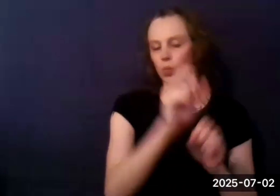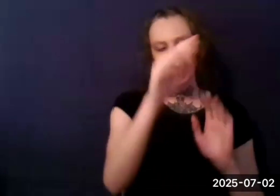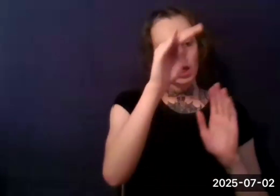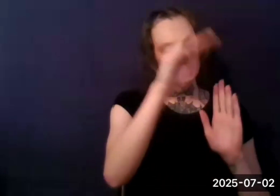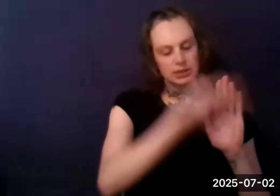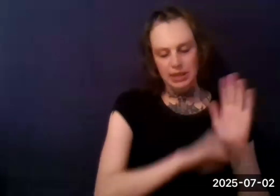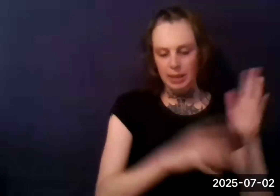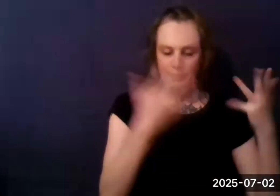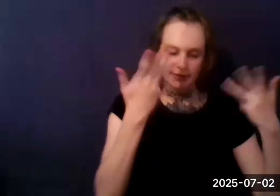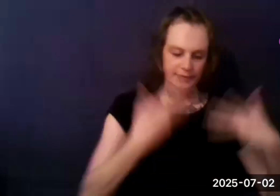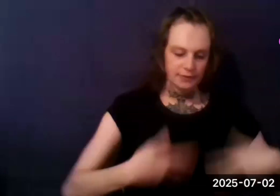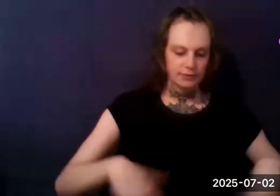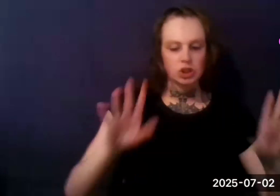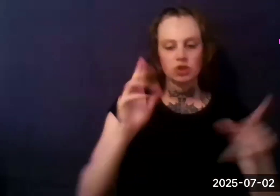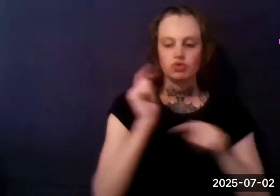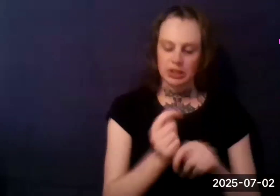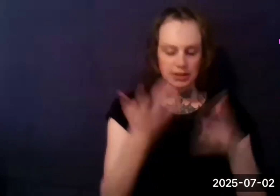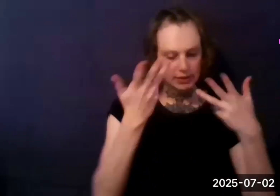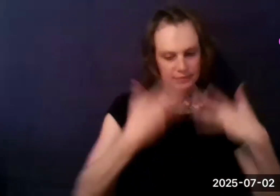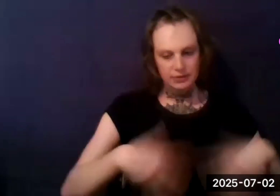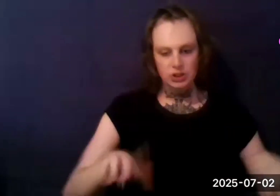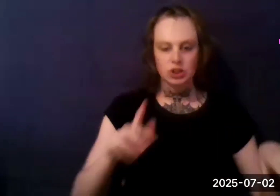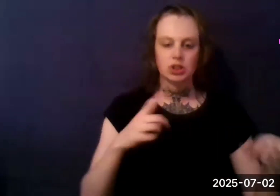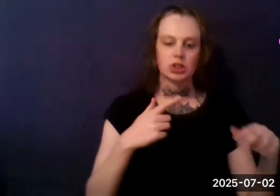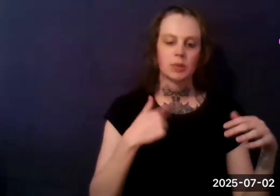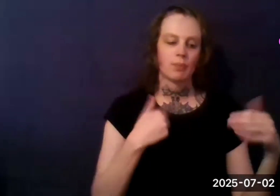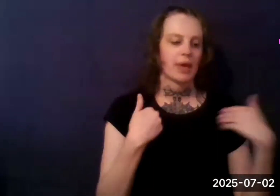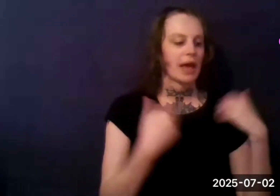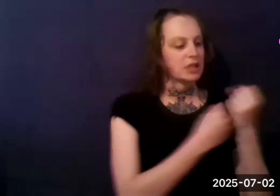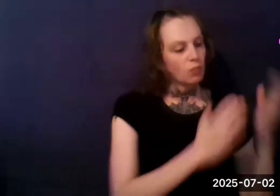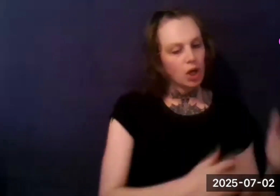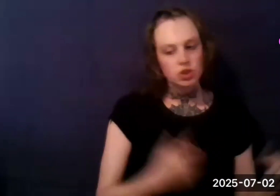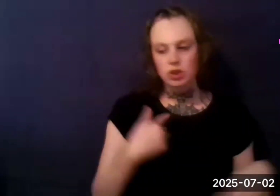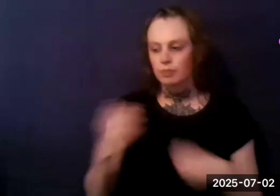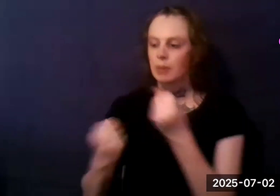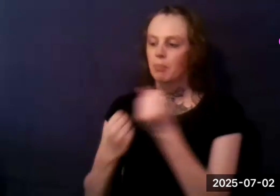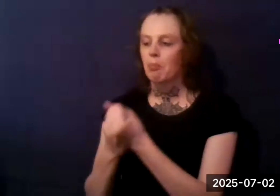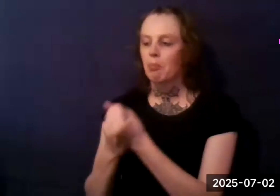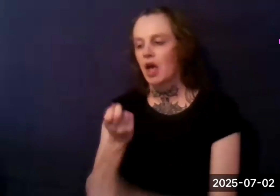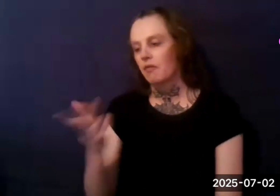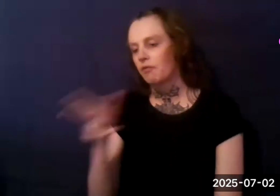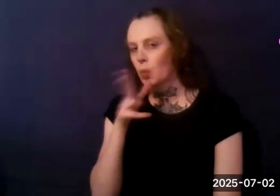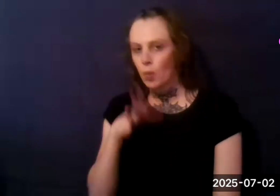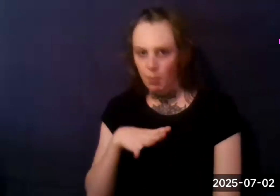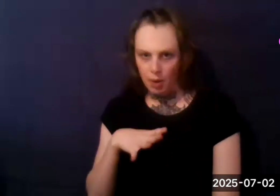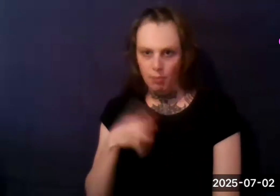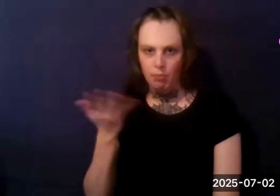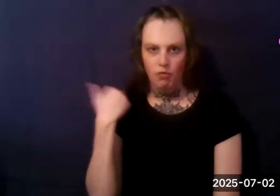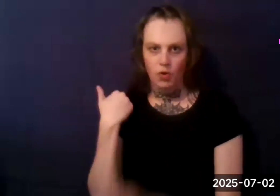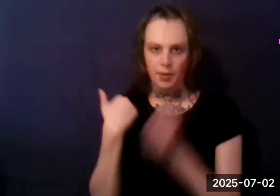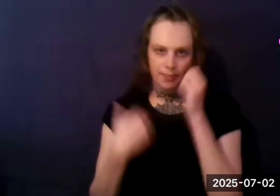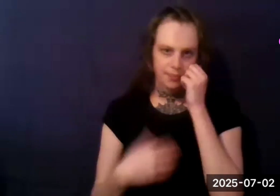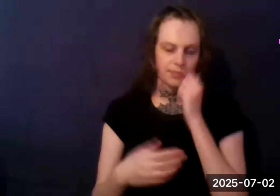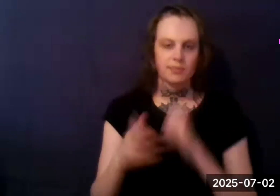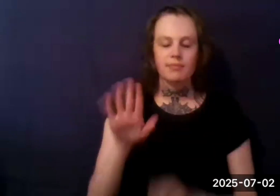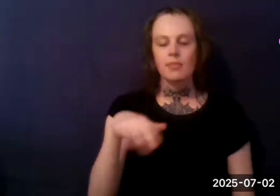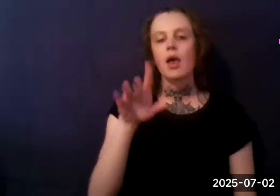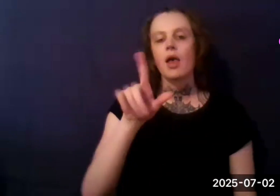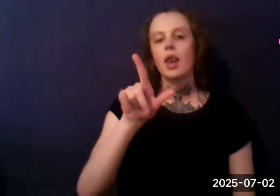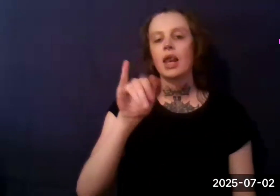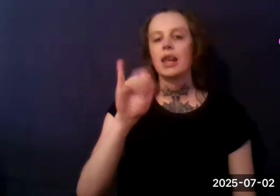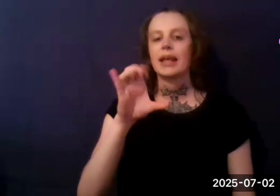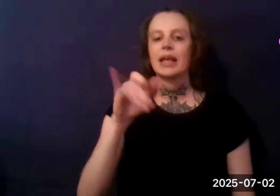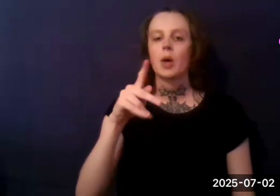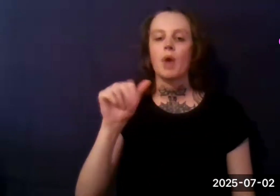I have a sponsor, and I've sponsored a few women. And yeah, like you said, I'm here from LICYPAA, Long Island Committee of Young People